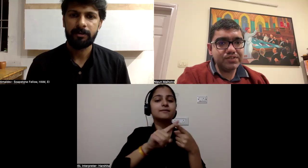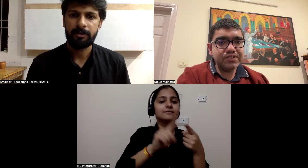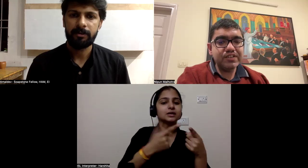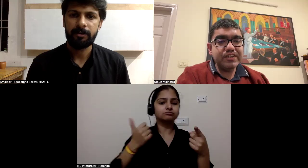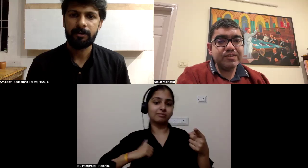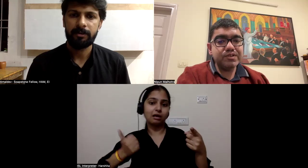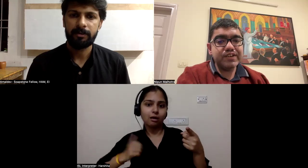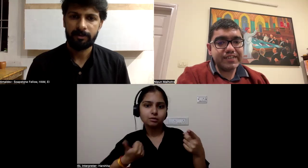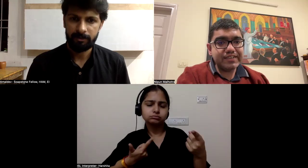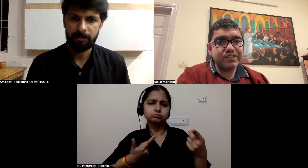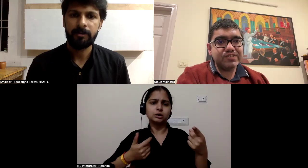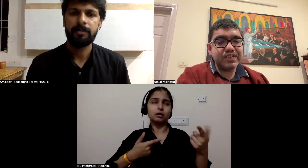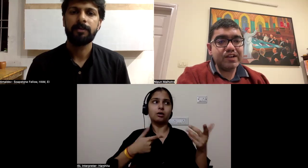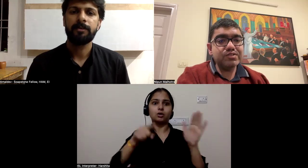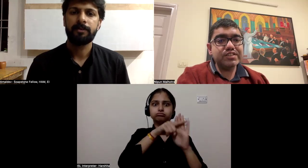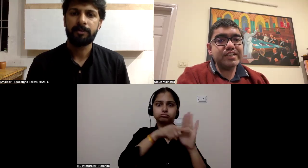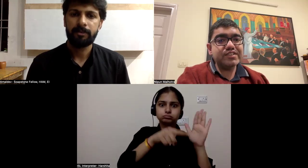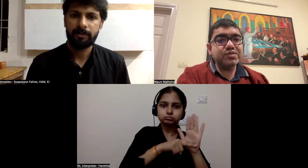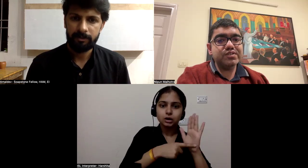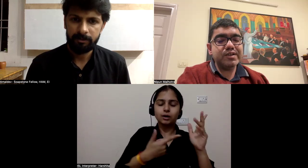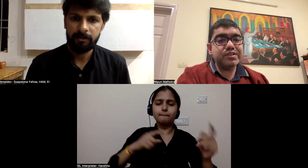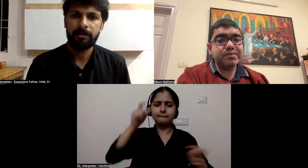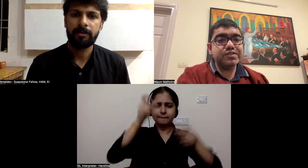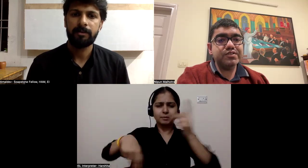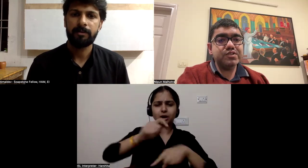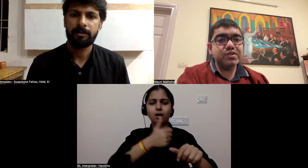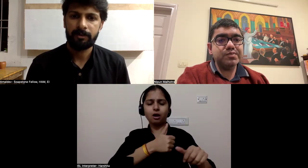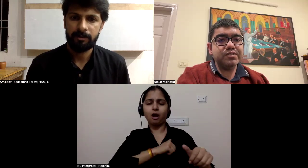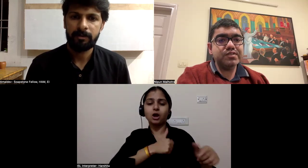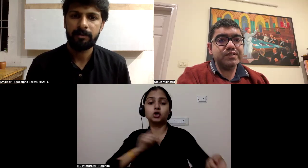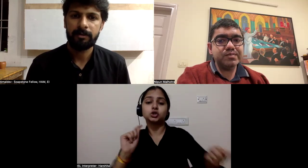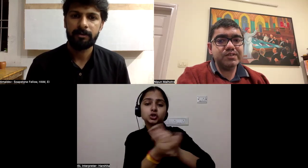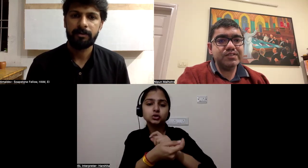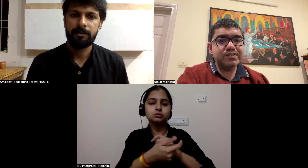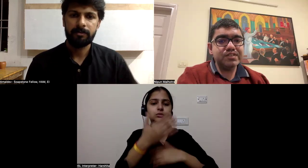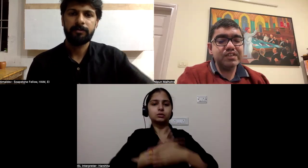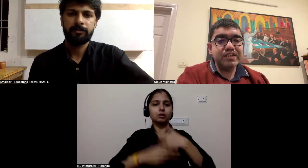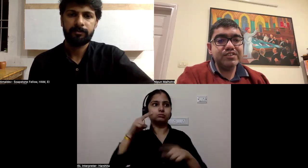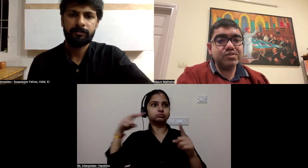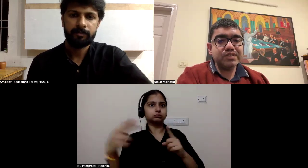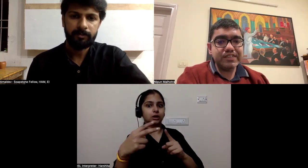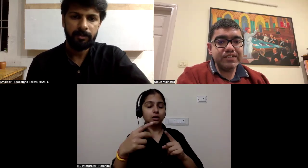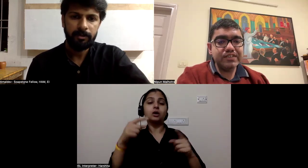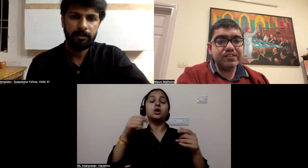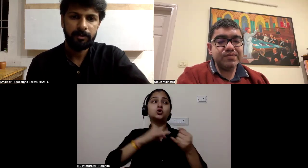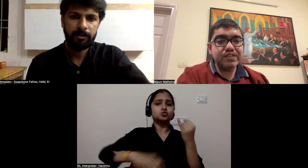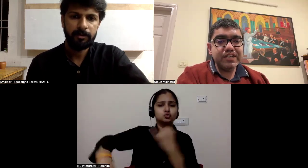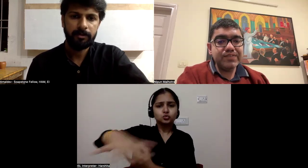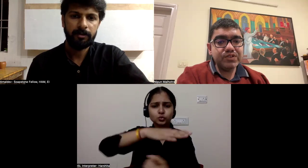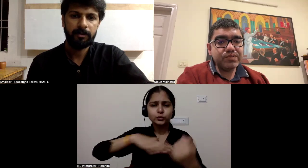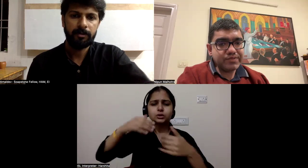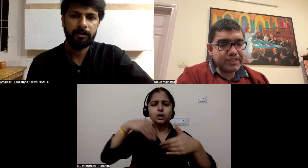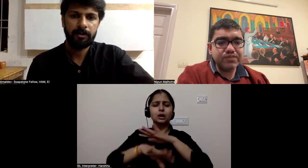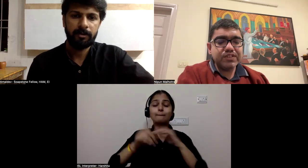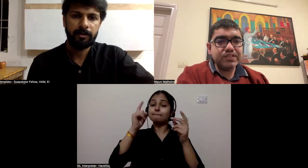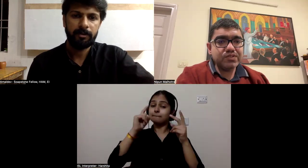attitudes in terms of etiquettes and how to change attitudes and perceptions towards persons with disabilities in society. And